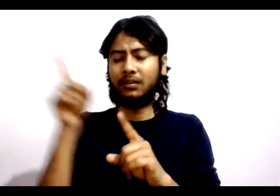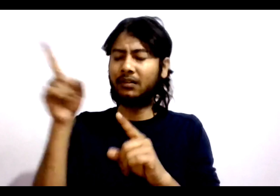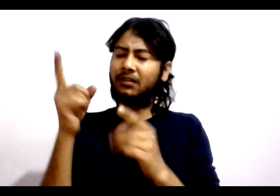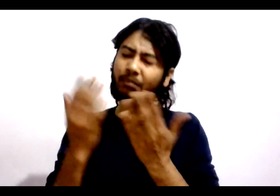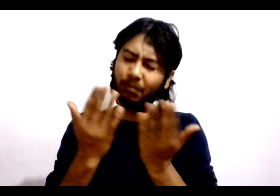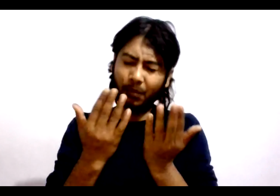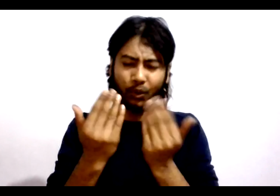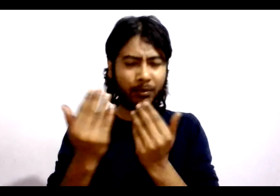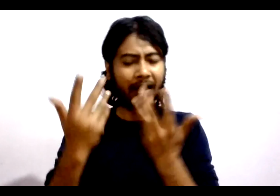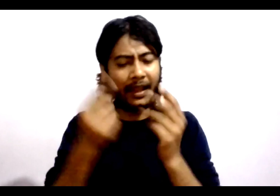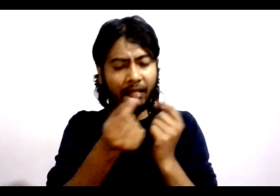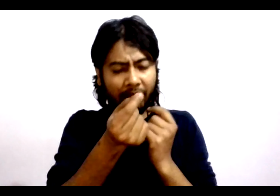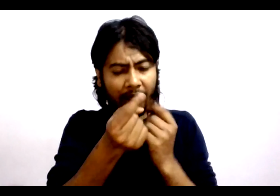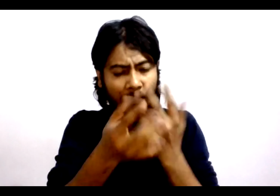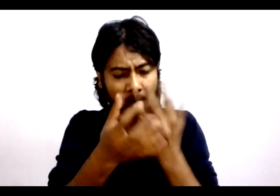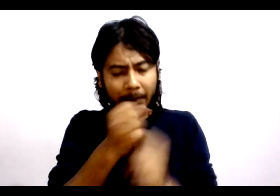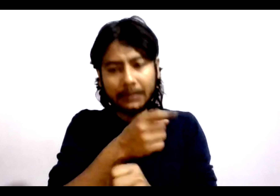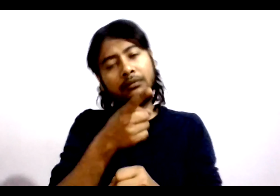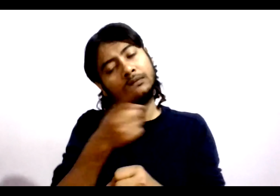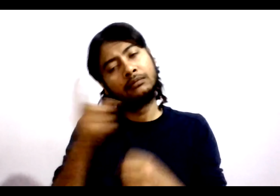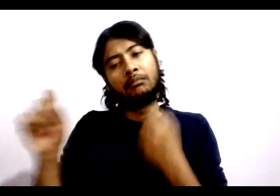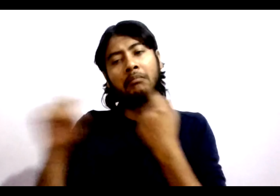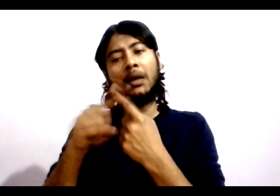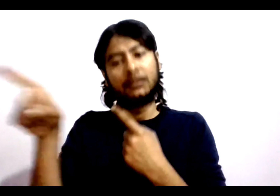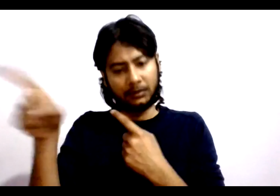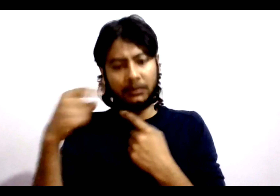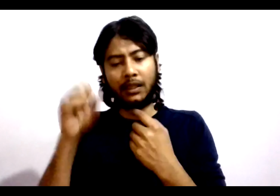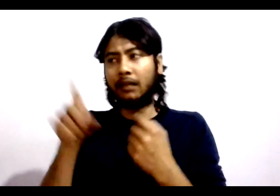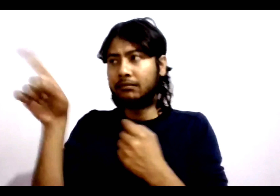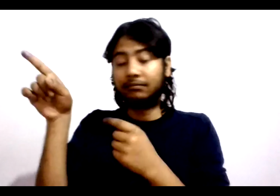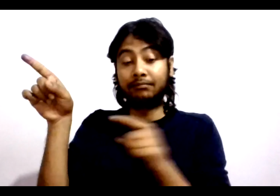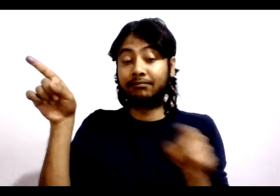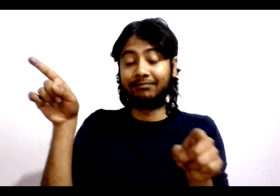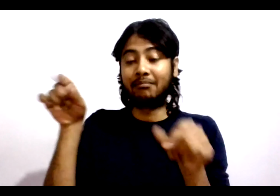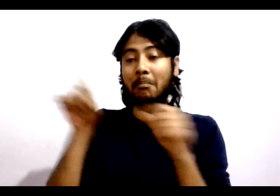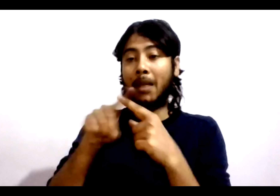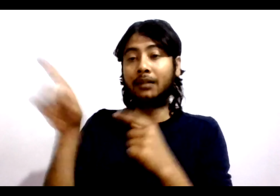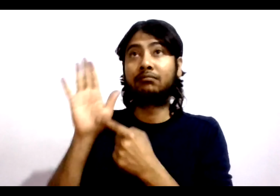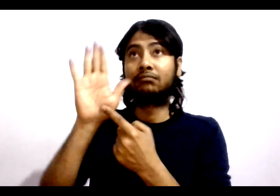most of these are there in the Central Act, including right to mobility, personal mobility.